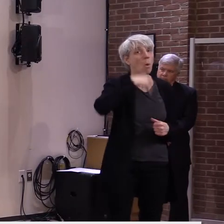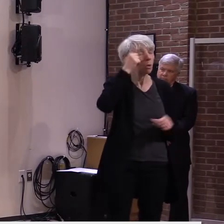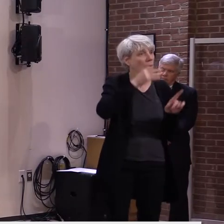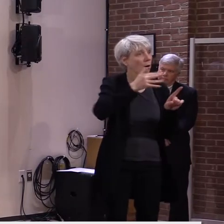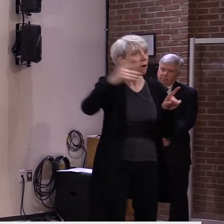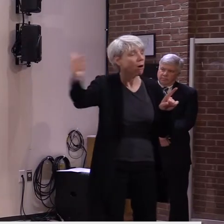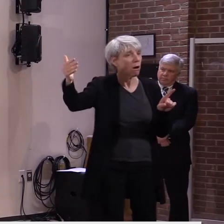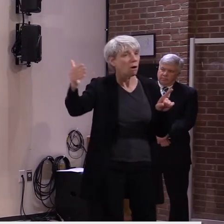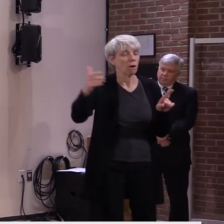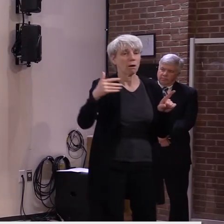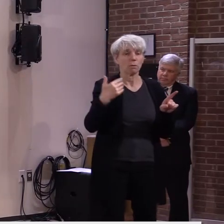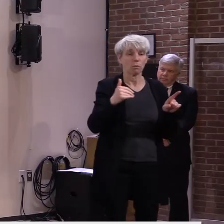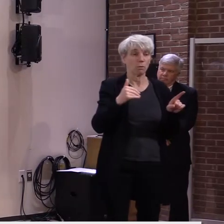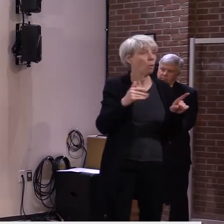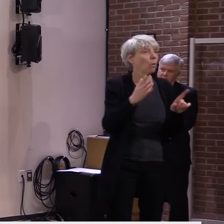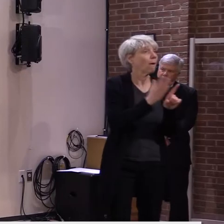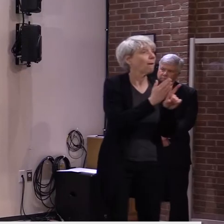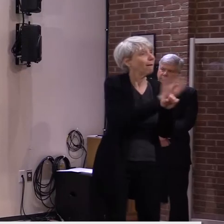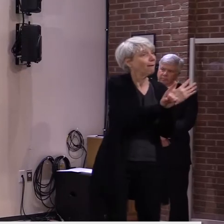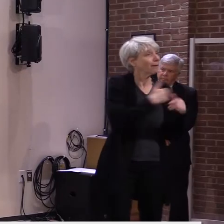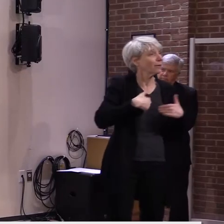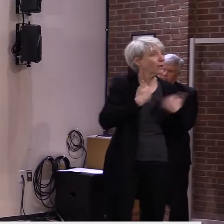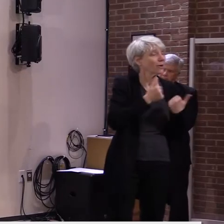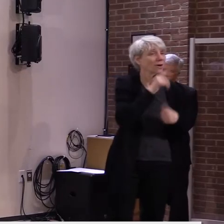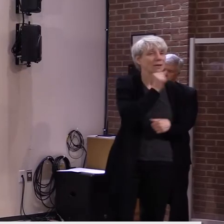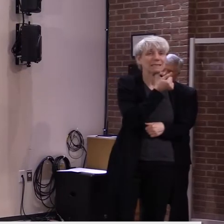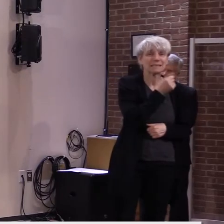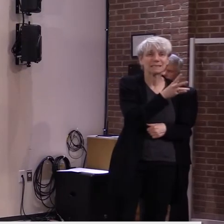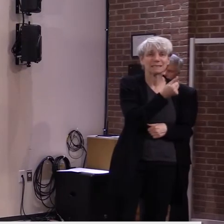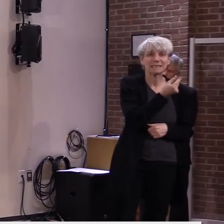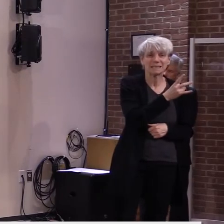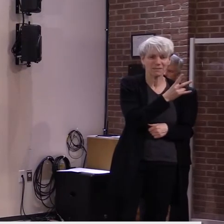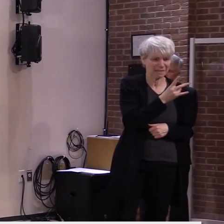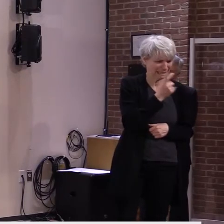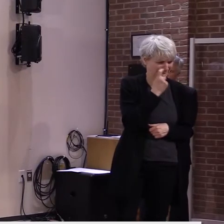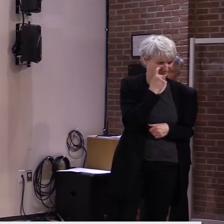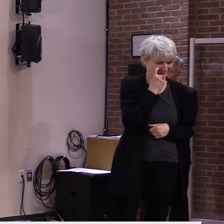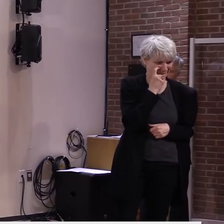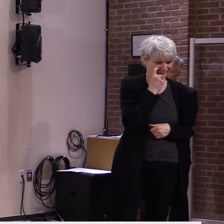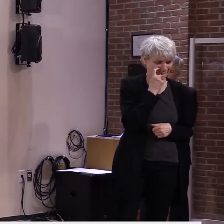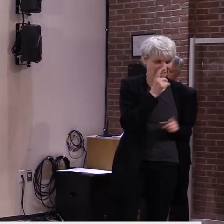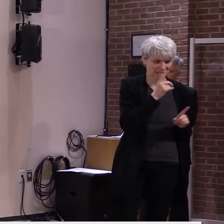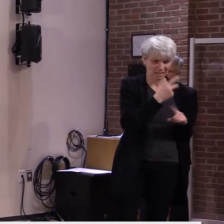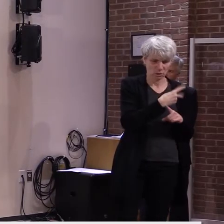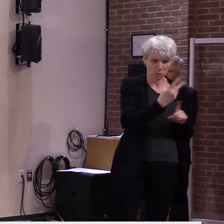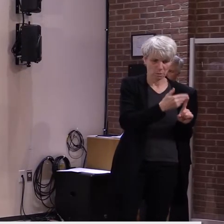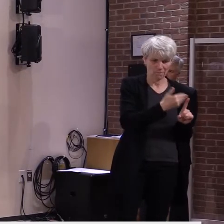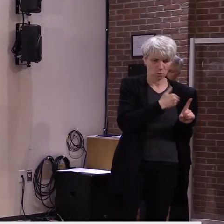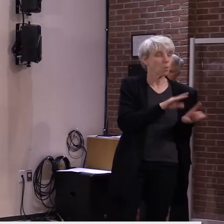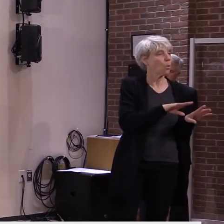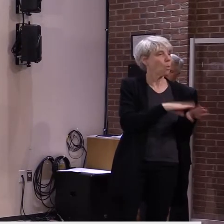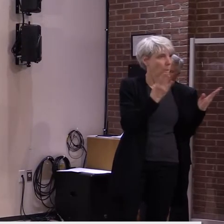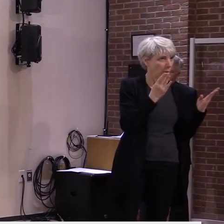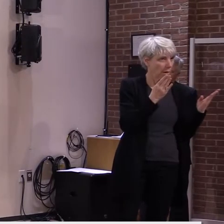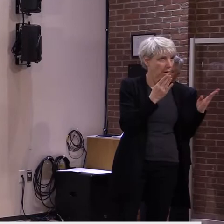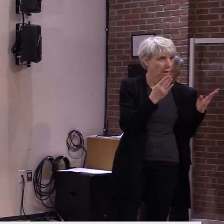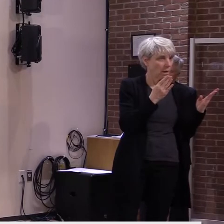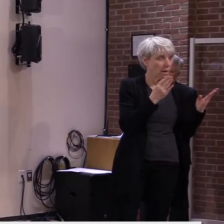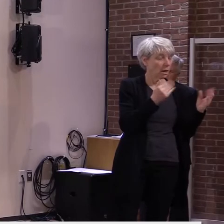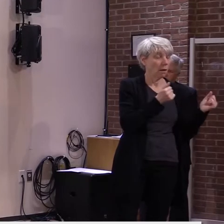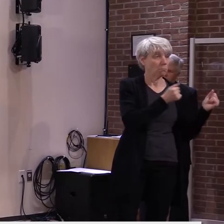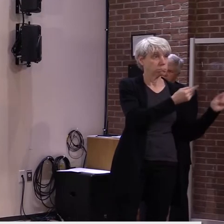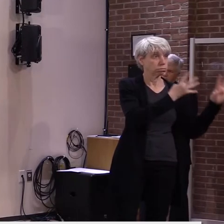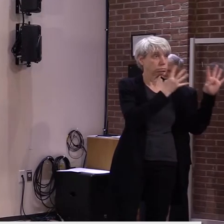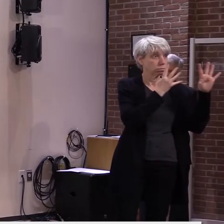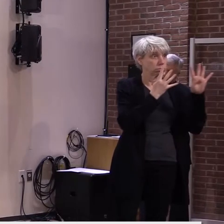we opened up the 16 to 17 year olds just 2 days before, and we're at